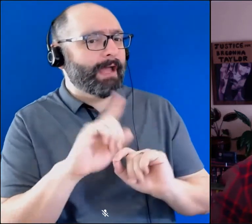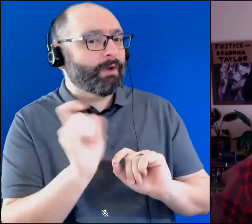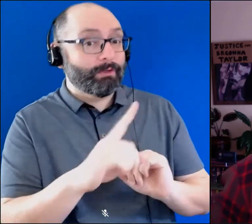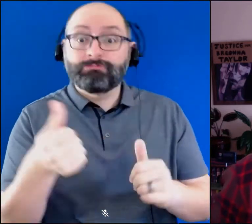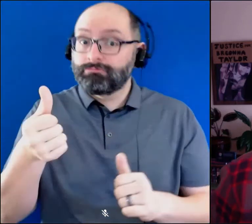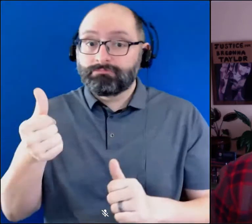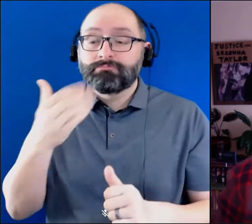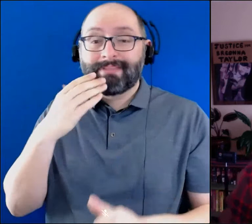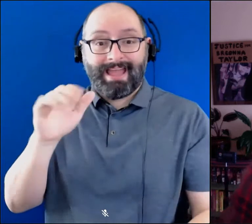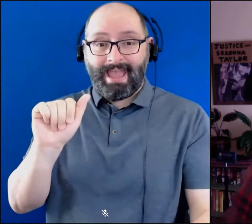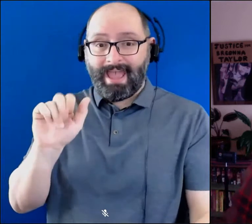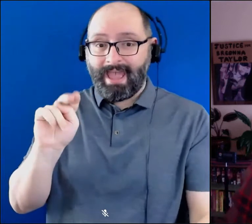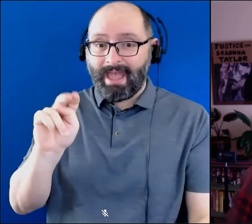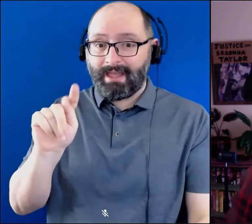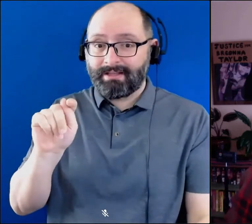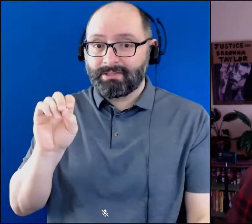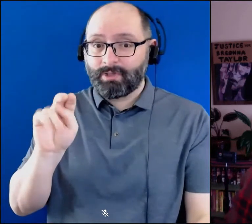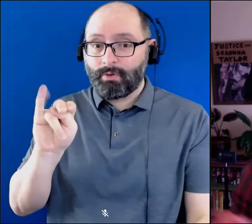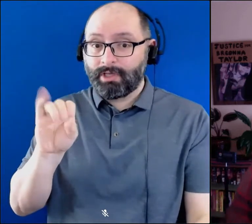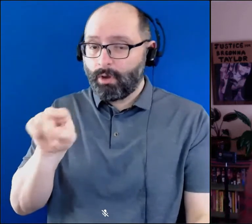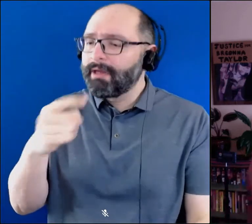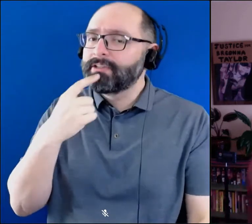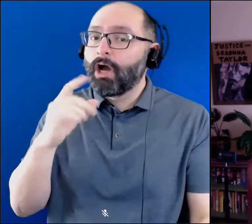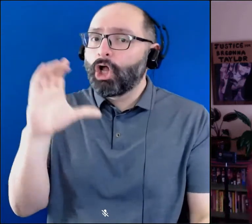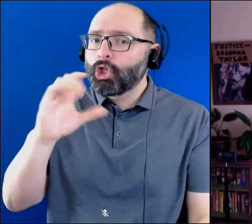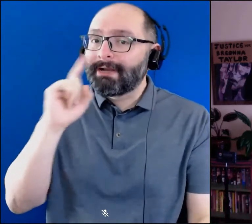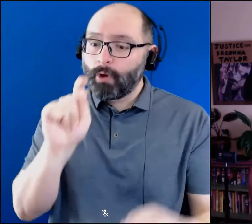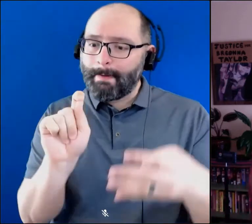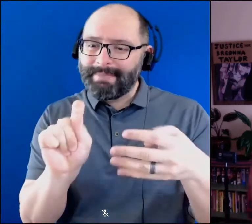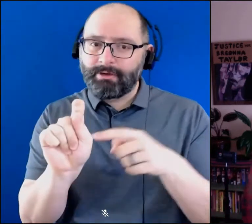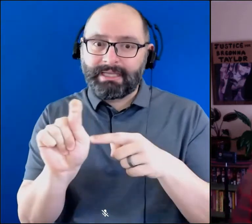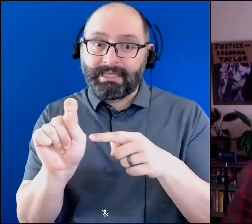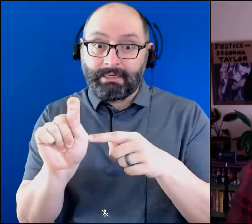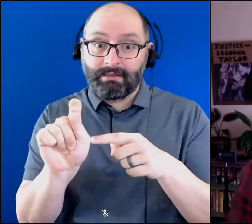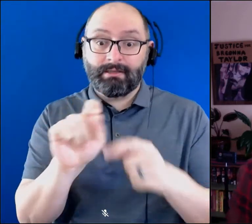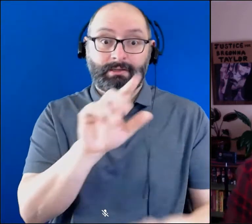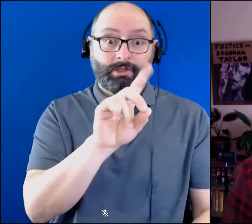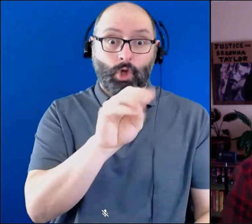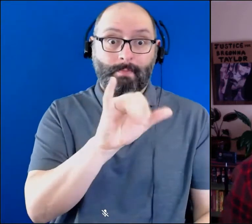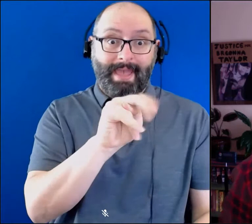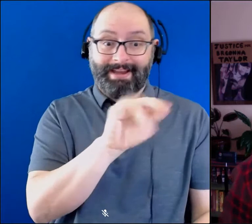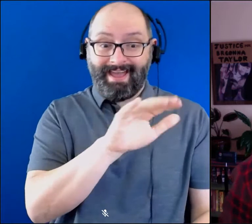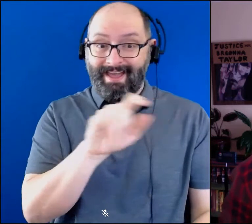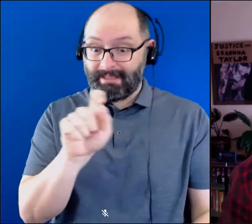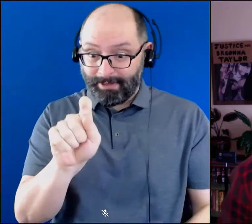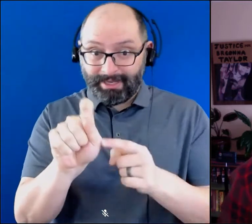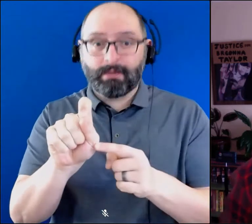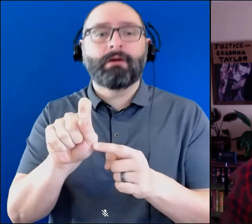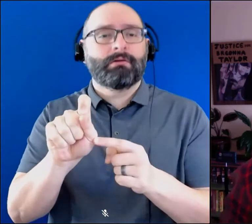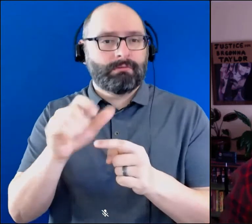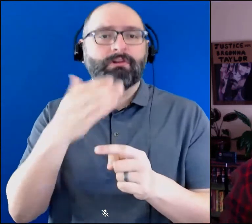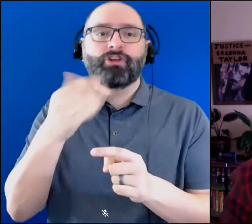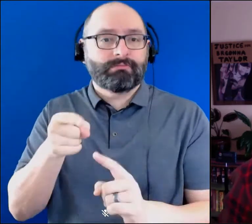Antonio, I like you said look for the period in the domain. That's a critical point. That's like a great, even if you didn't know how to do that, saying that out loud